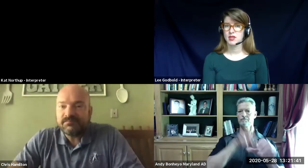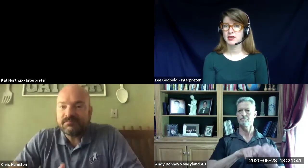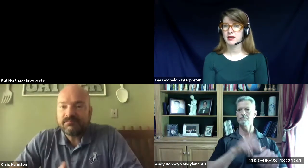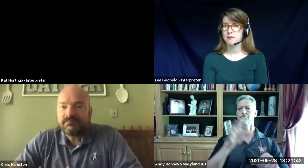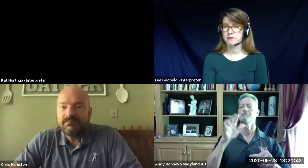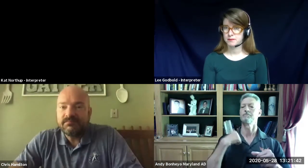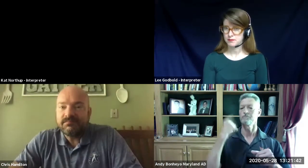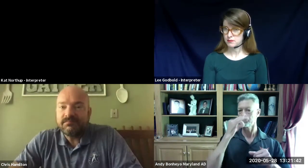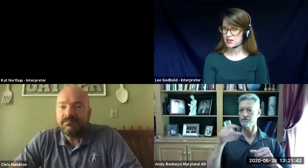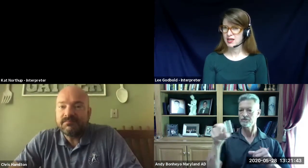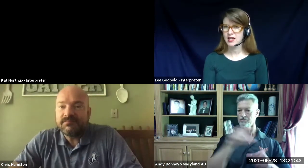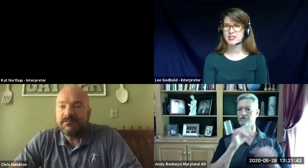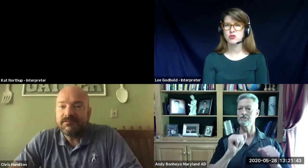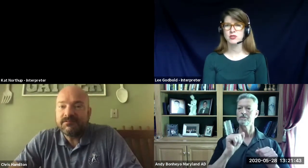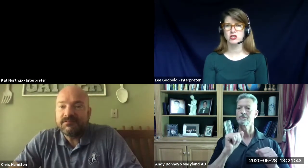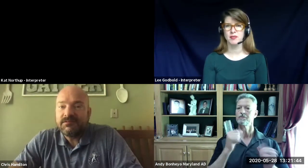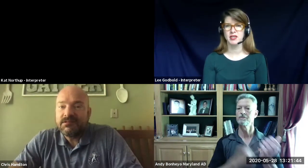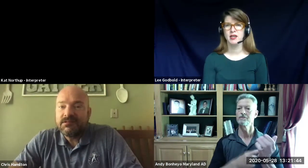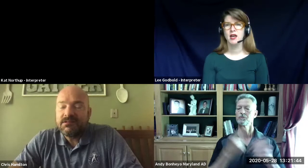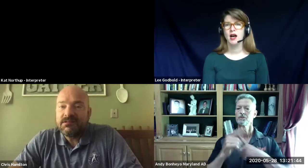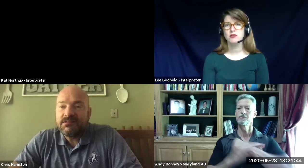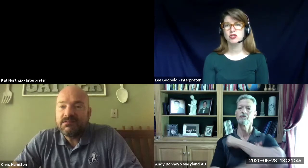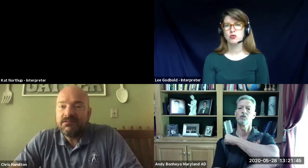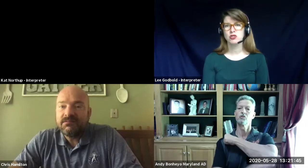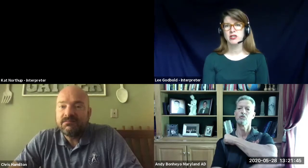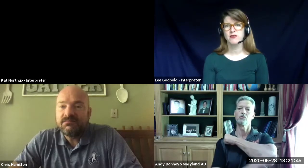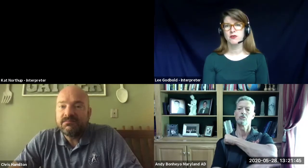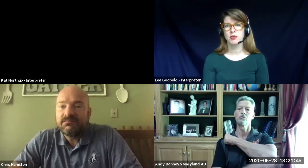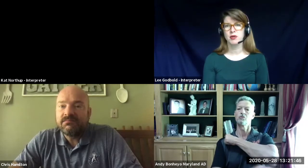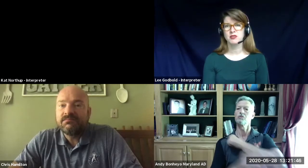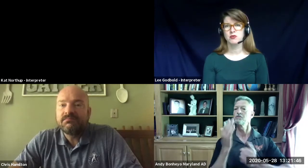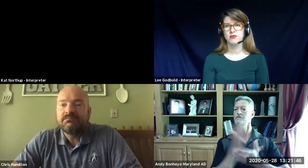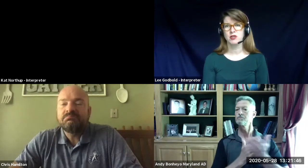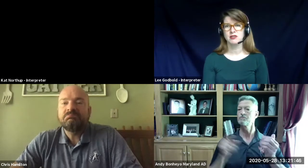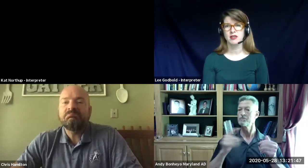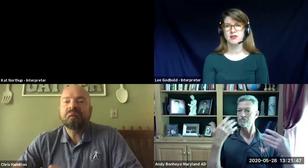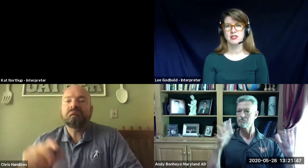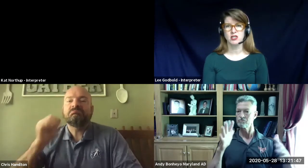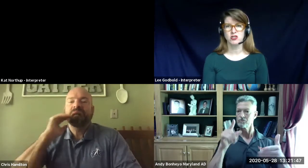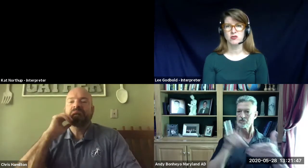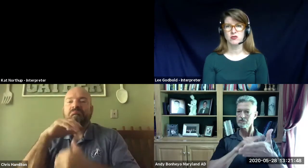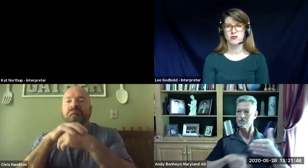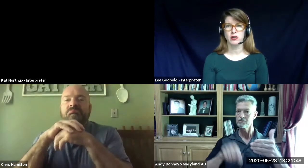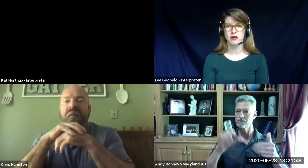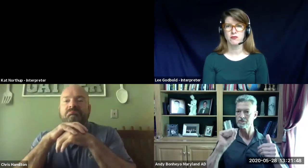Andy? I just wanted to jump in. I was just wondering if it'd be possible for us to have a discussion regarding